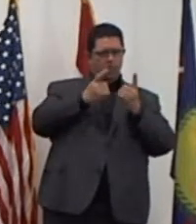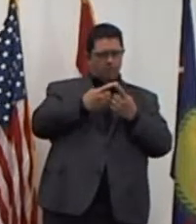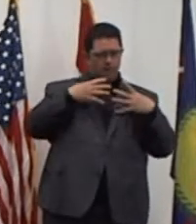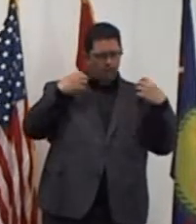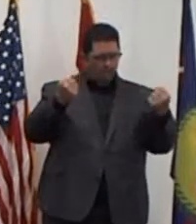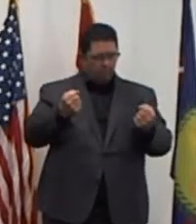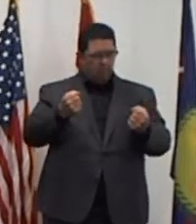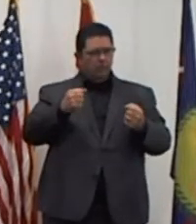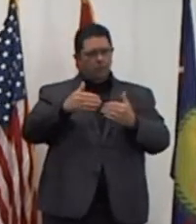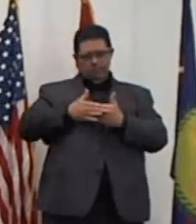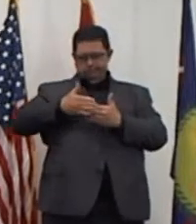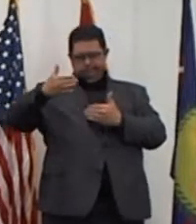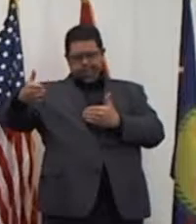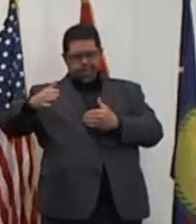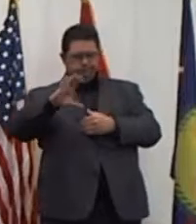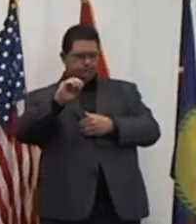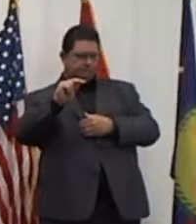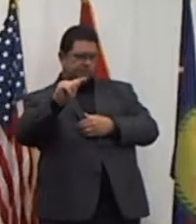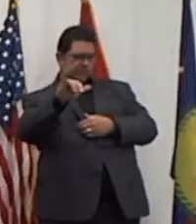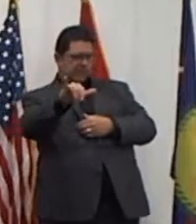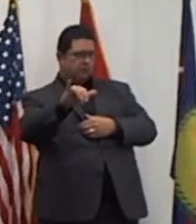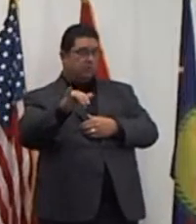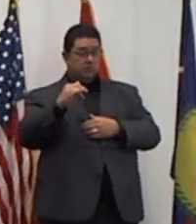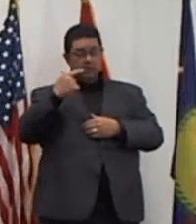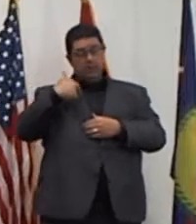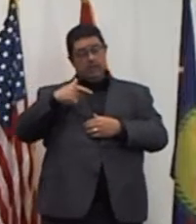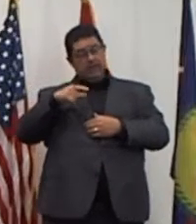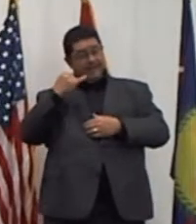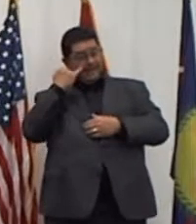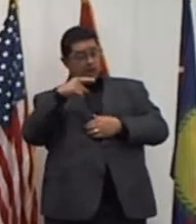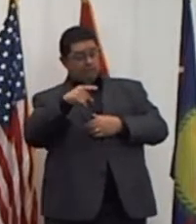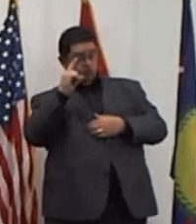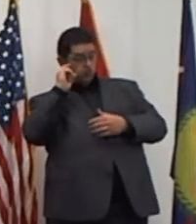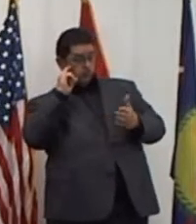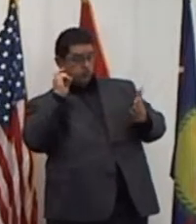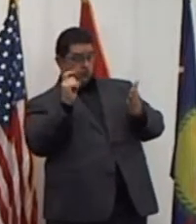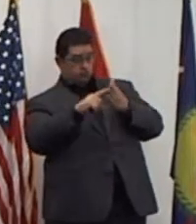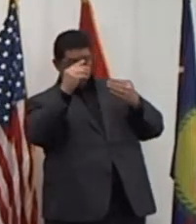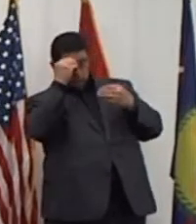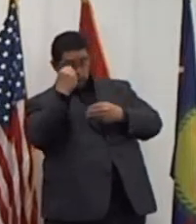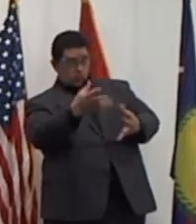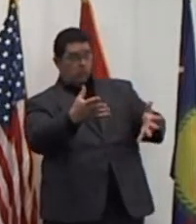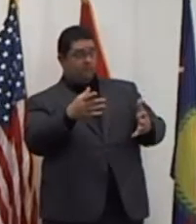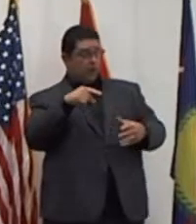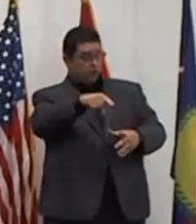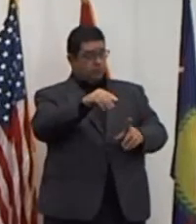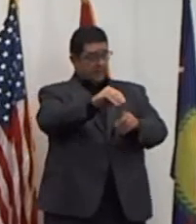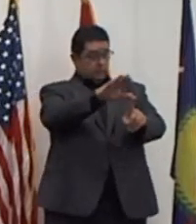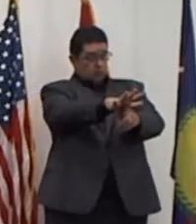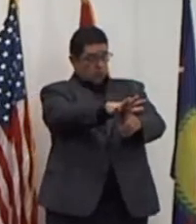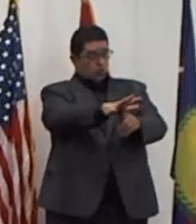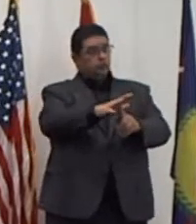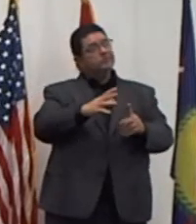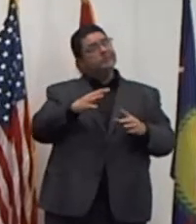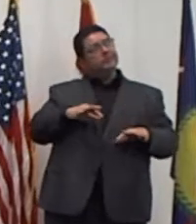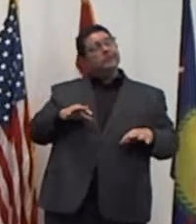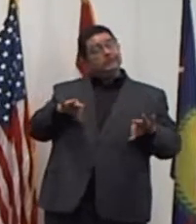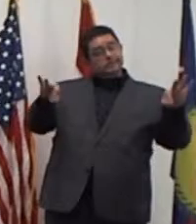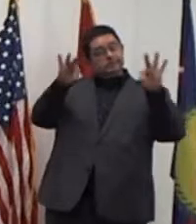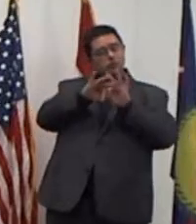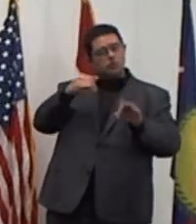county, and you are notified that you may have been exposed, it's important to return that call. Please